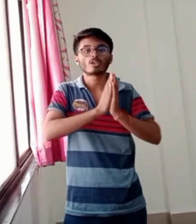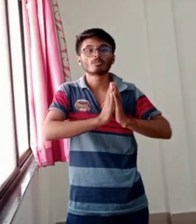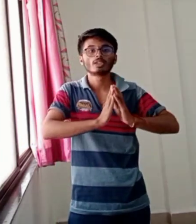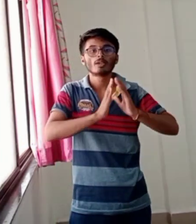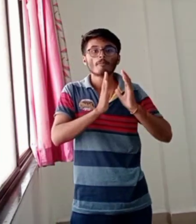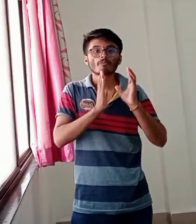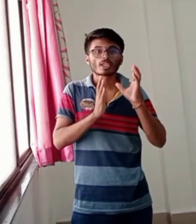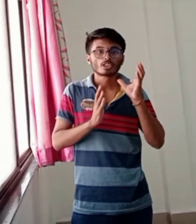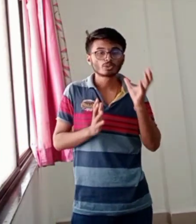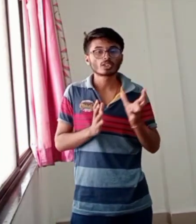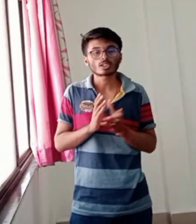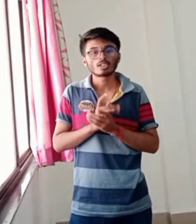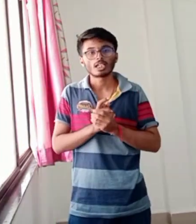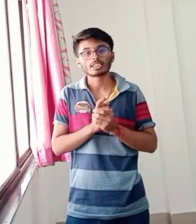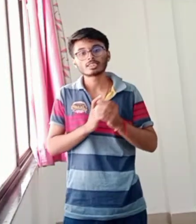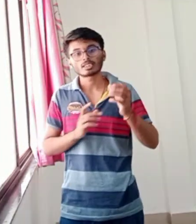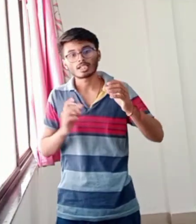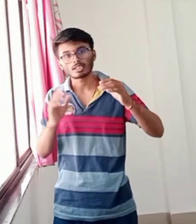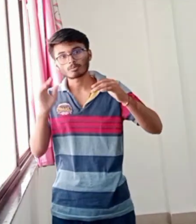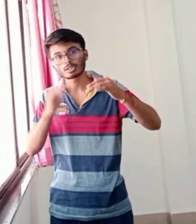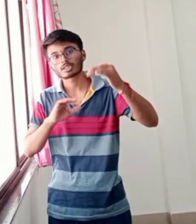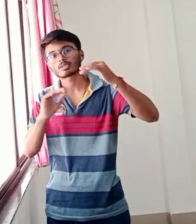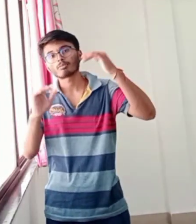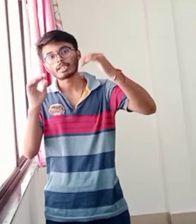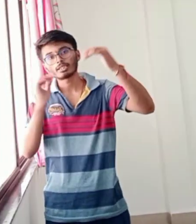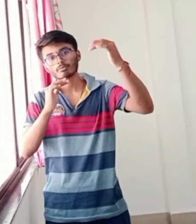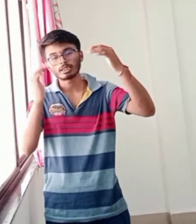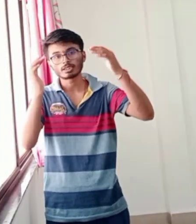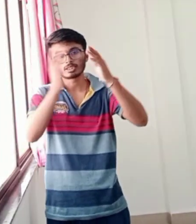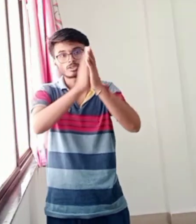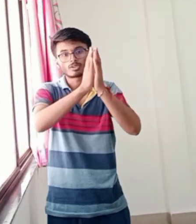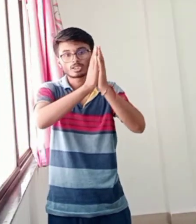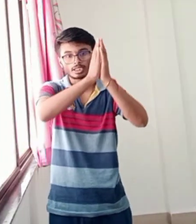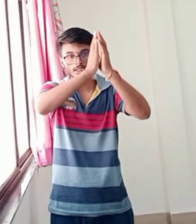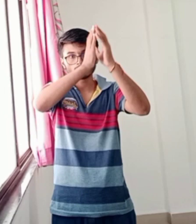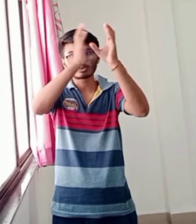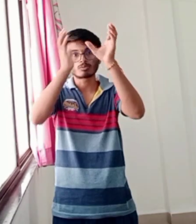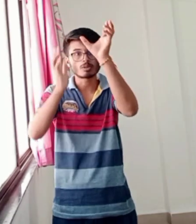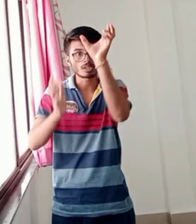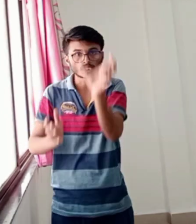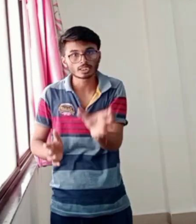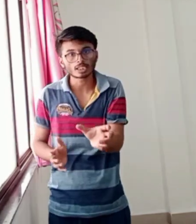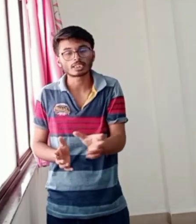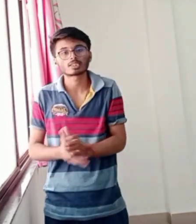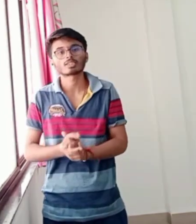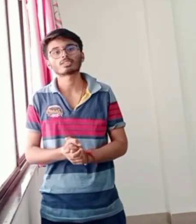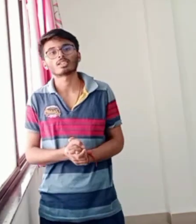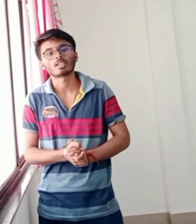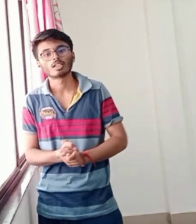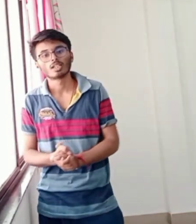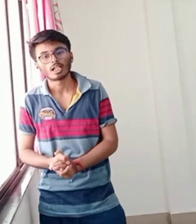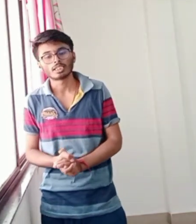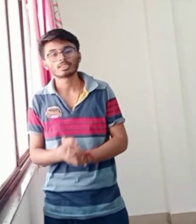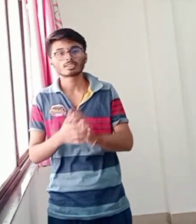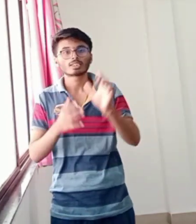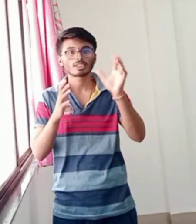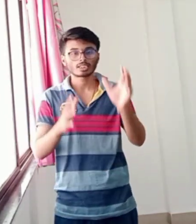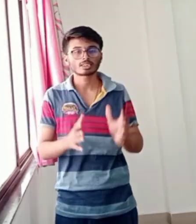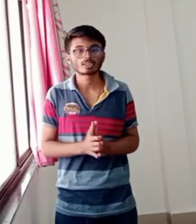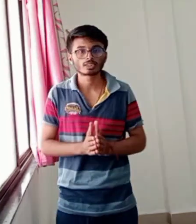the sugar, and these are further binding each other and they to form a ring like a structure, and this ring like a structure we